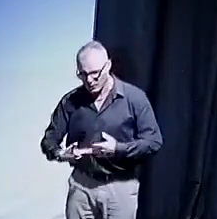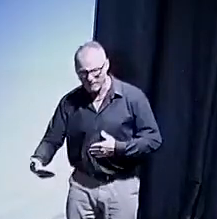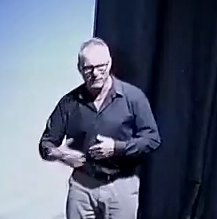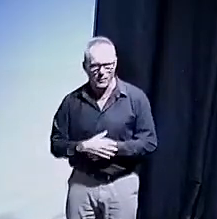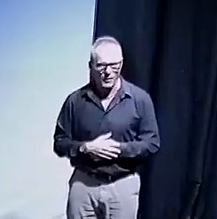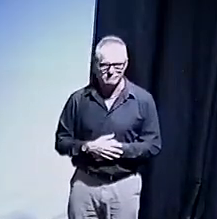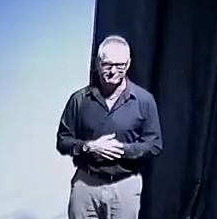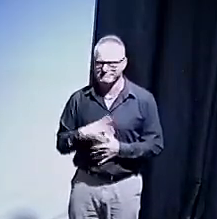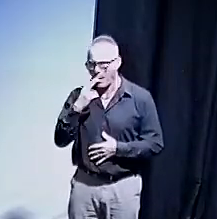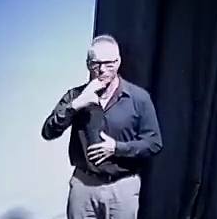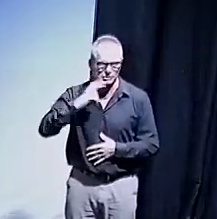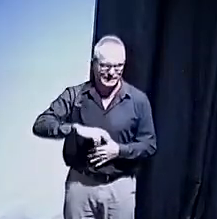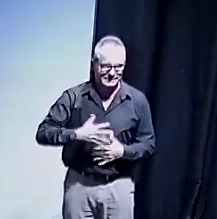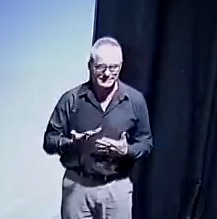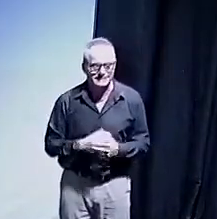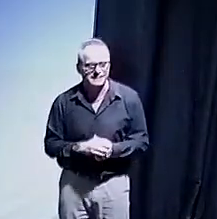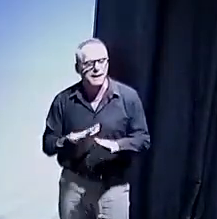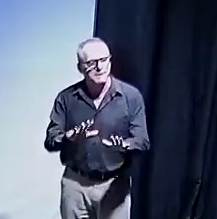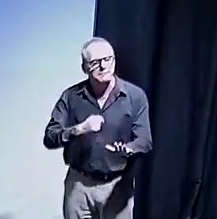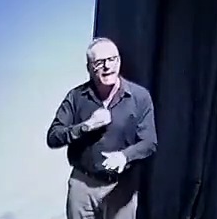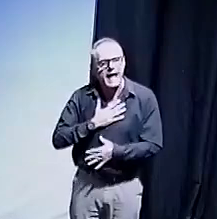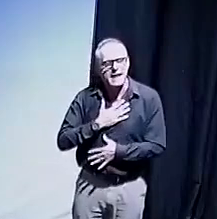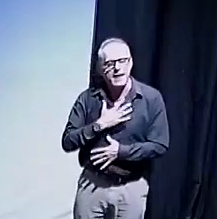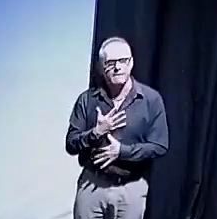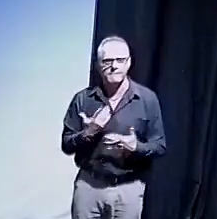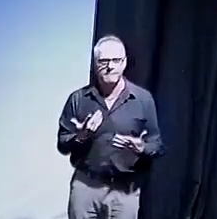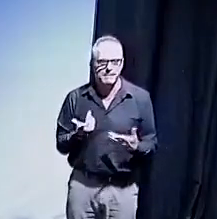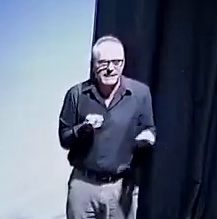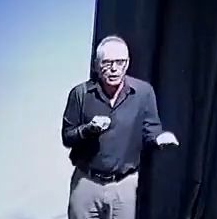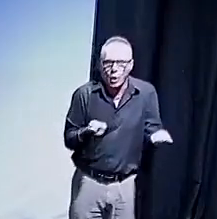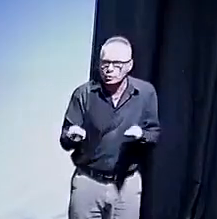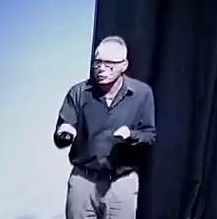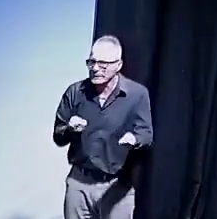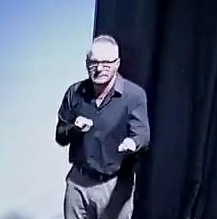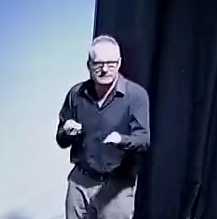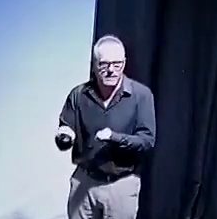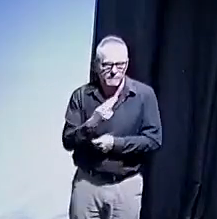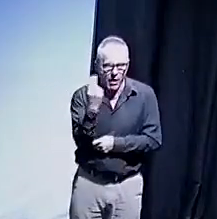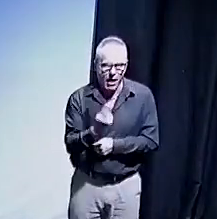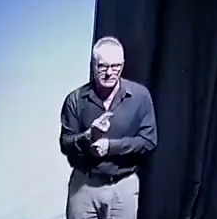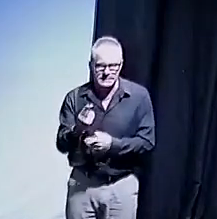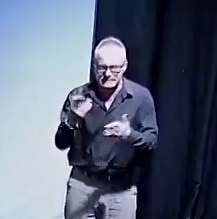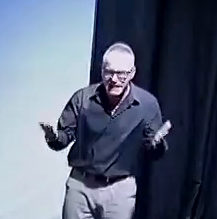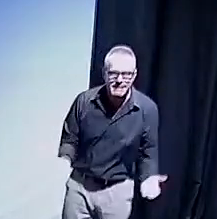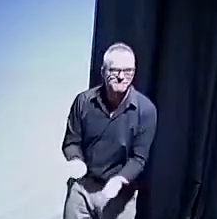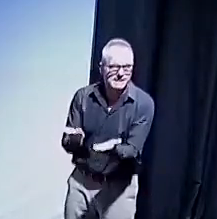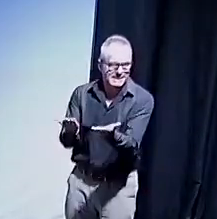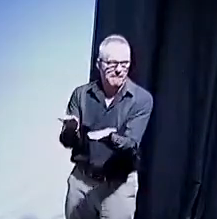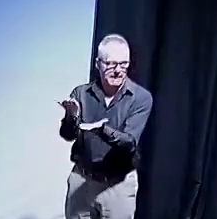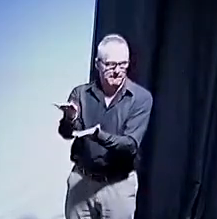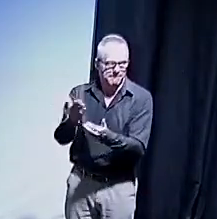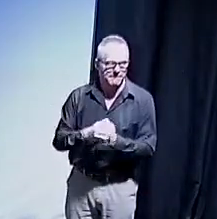So I love being a conduit to discovery for artists and keeping artists on pedestals